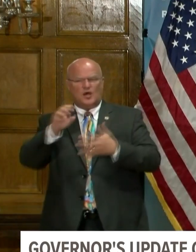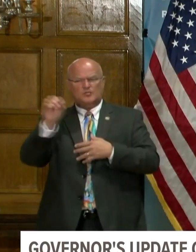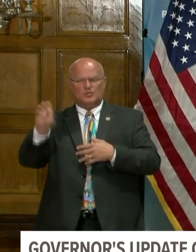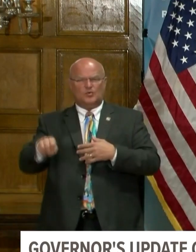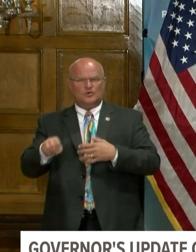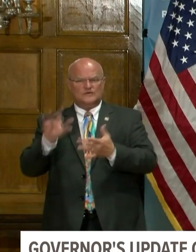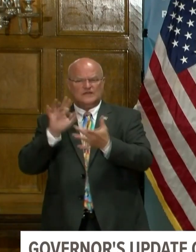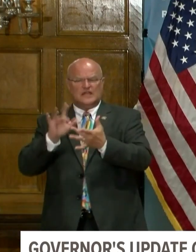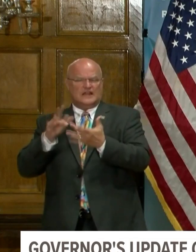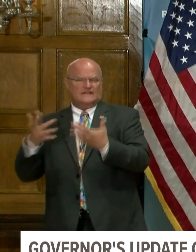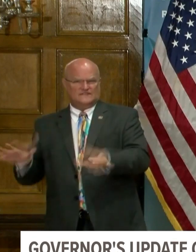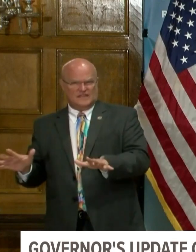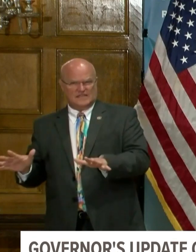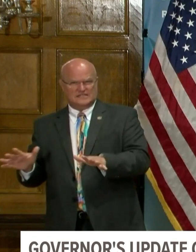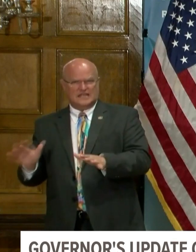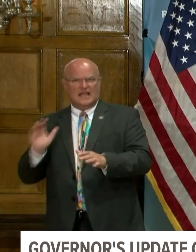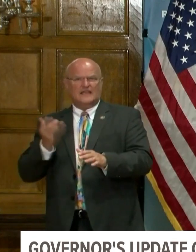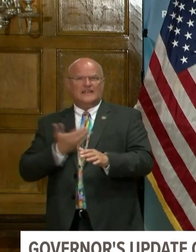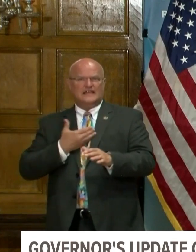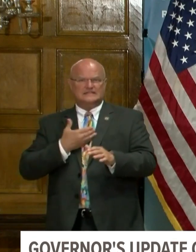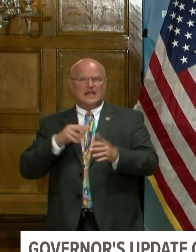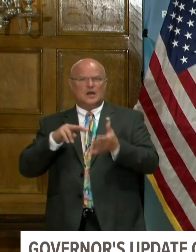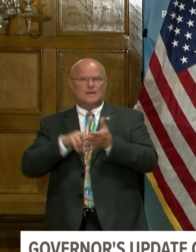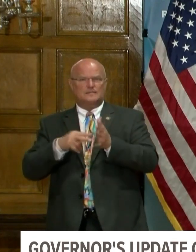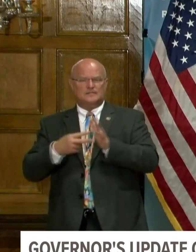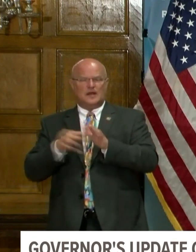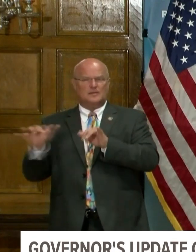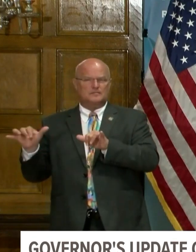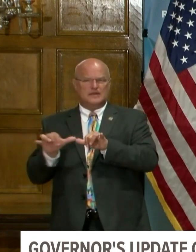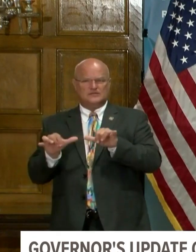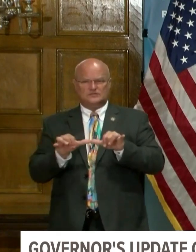proportion have been contacted, and that's our quality metric.